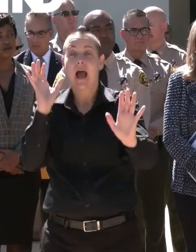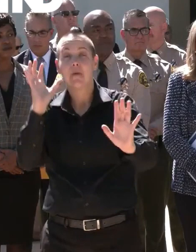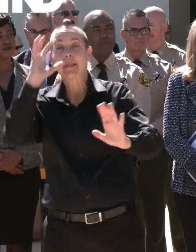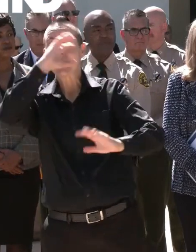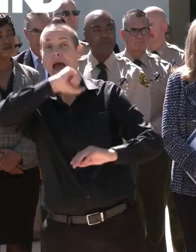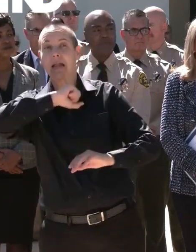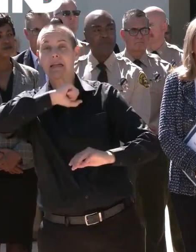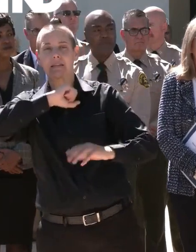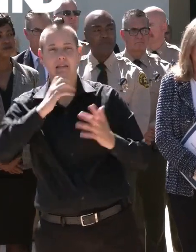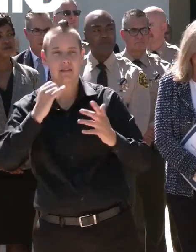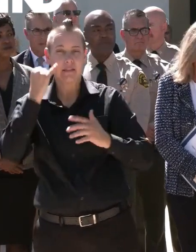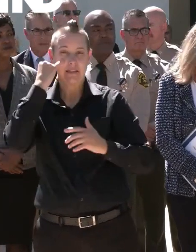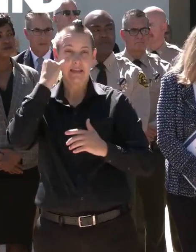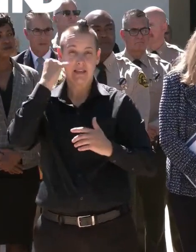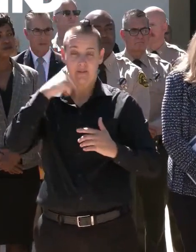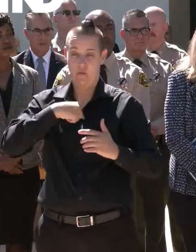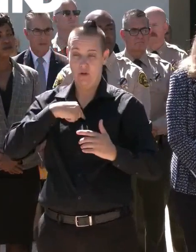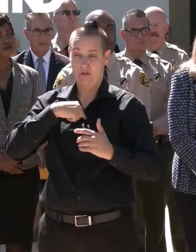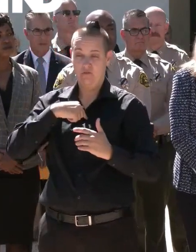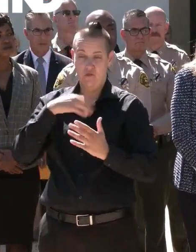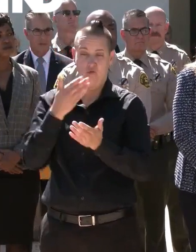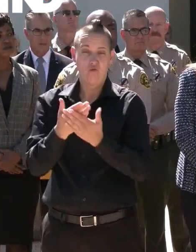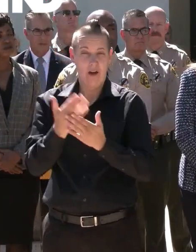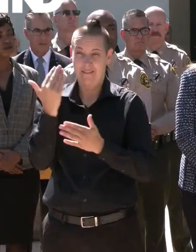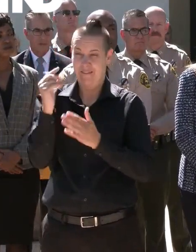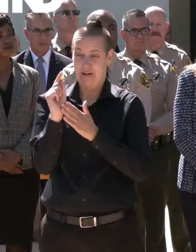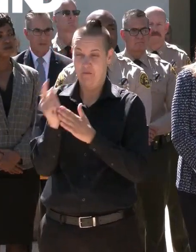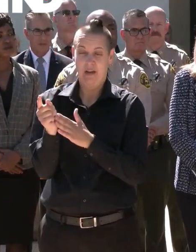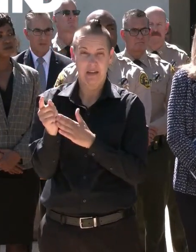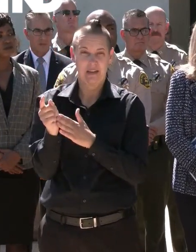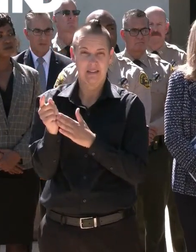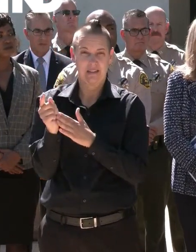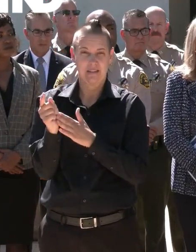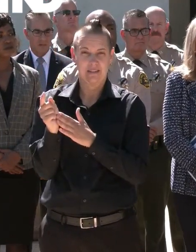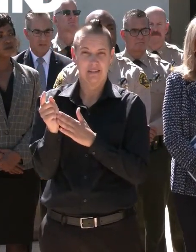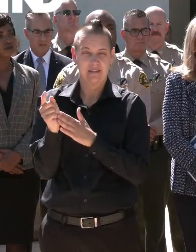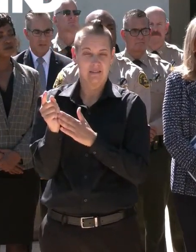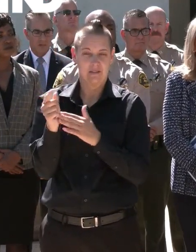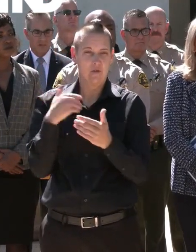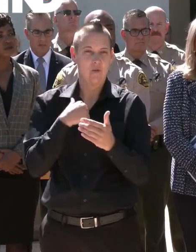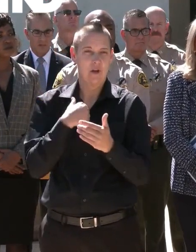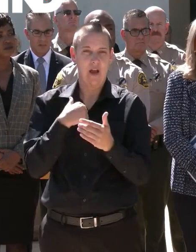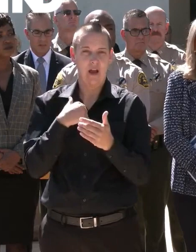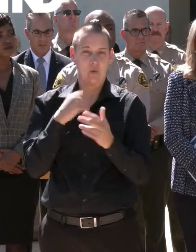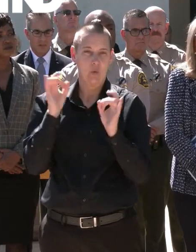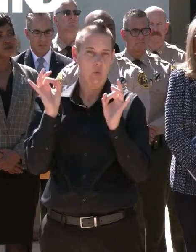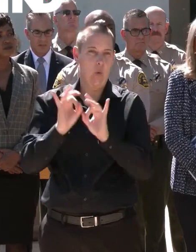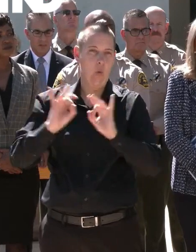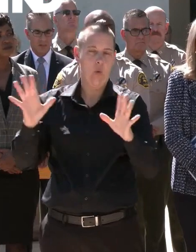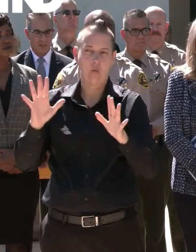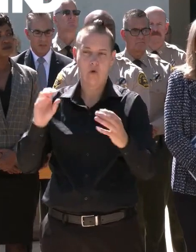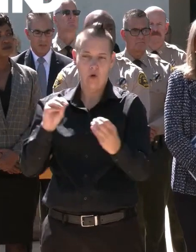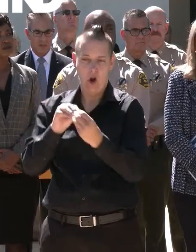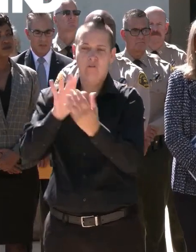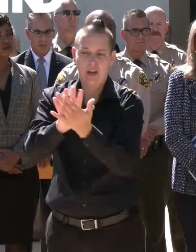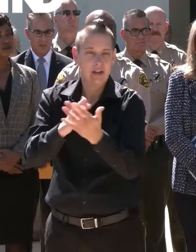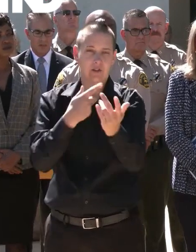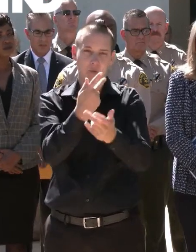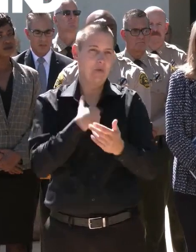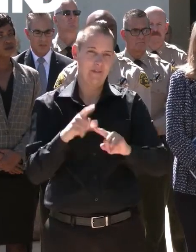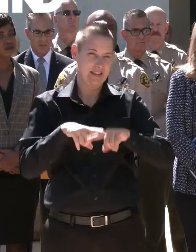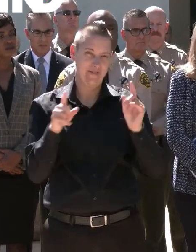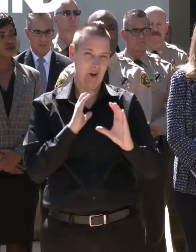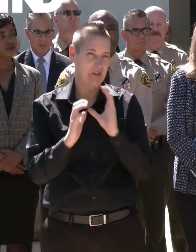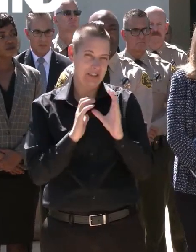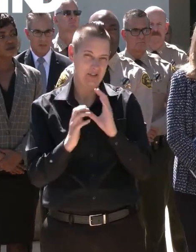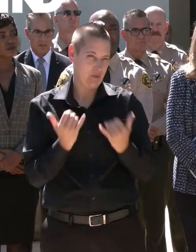hypothetically, if we would have gotten there, and in 15 minutes we would have had a deadly confrontation with them, we'd be having a completely